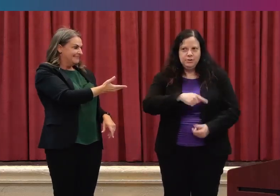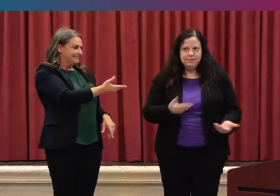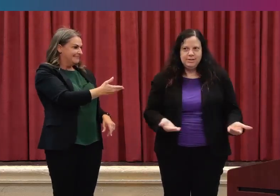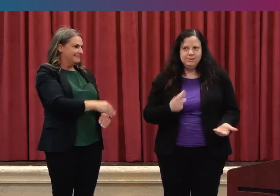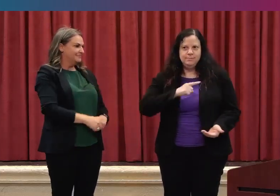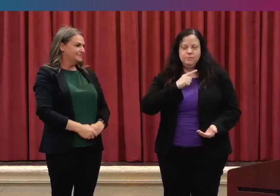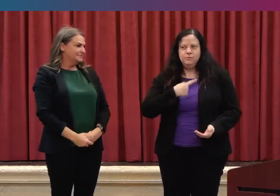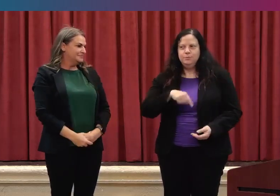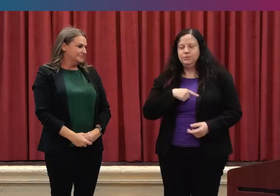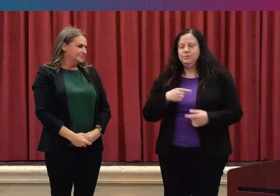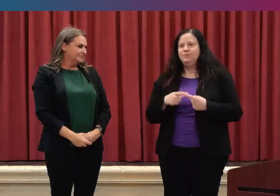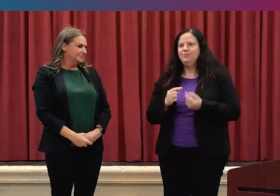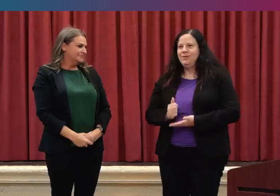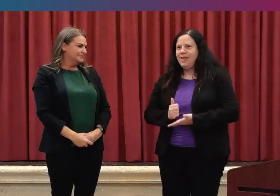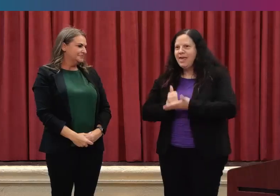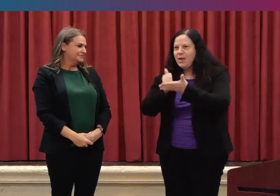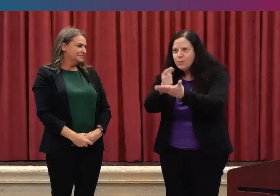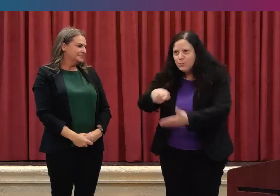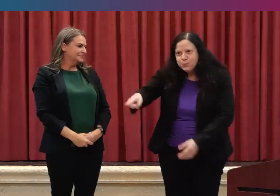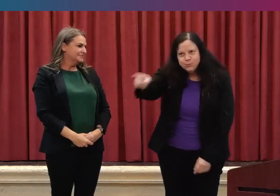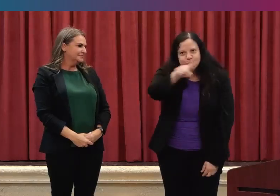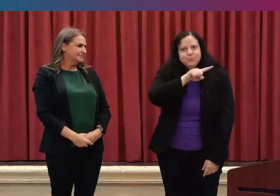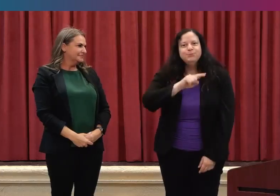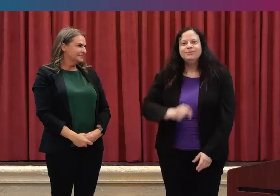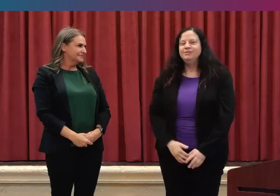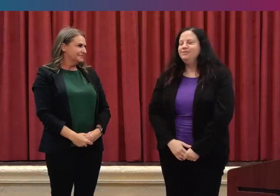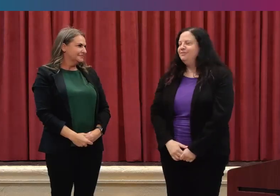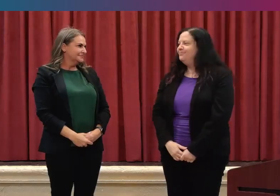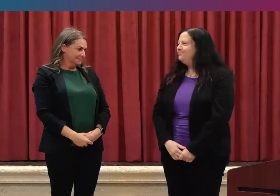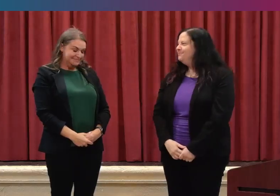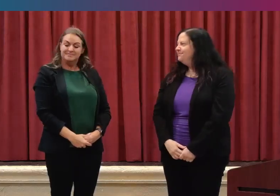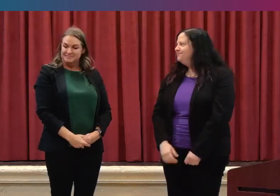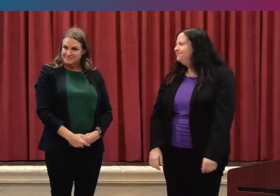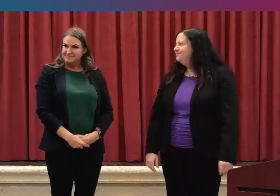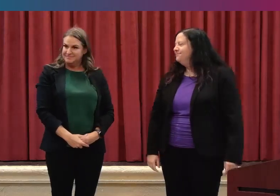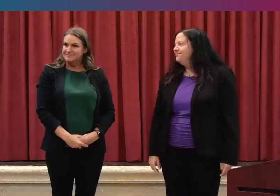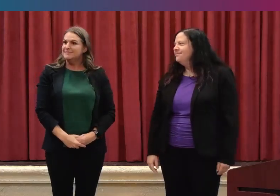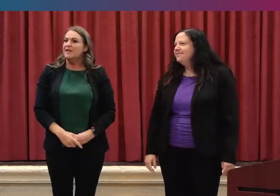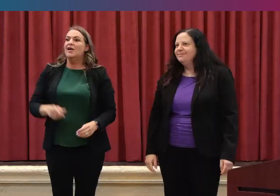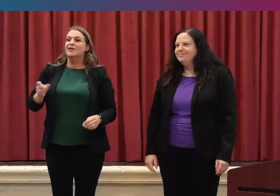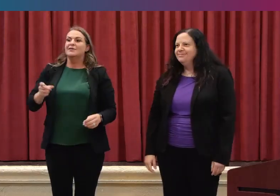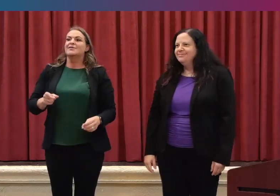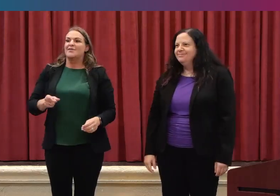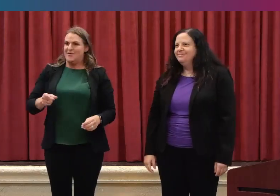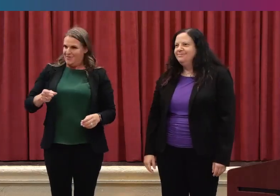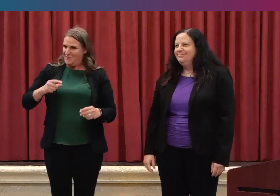on Deafness. And that's part of the community advocate services that we provide to you.